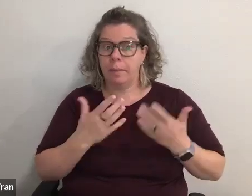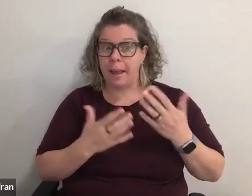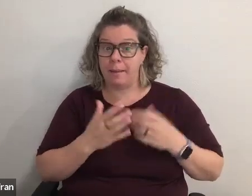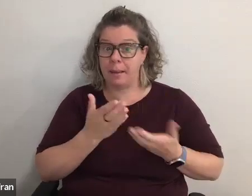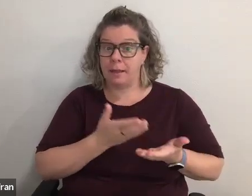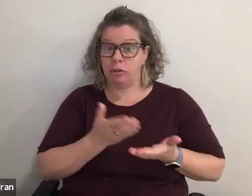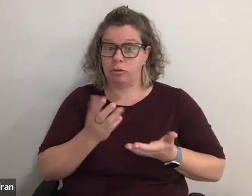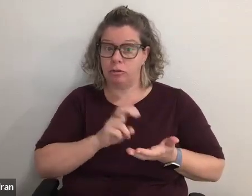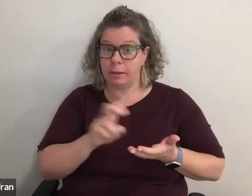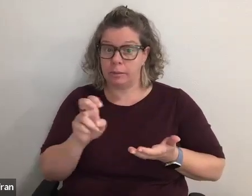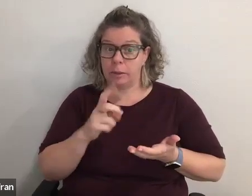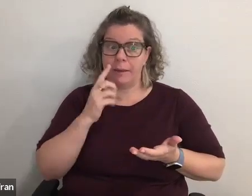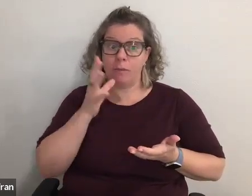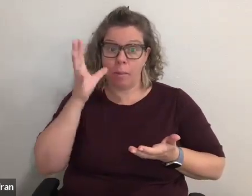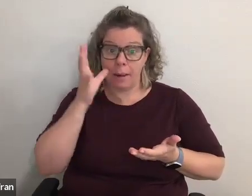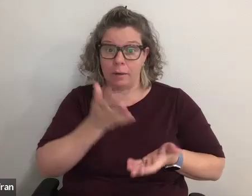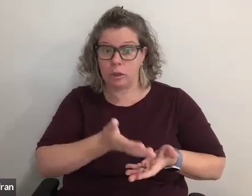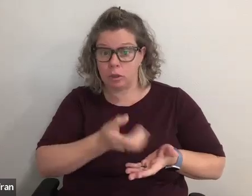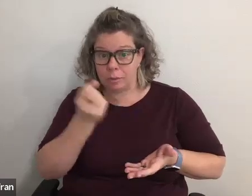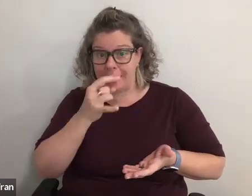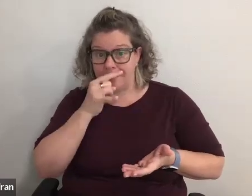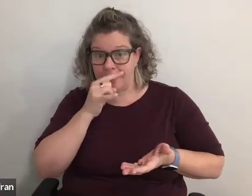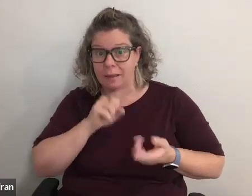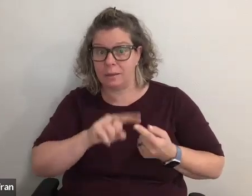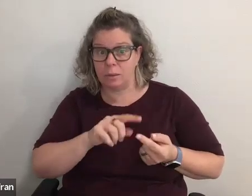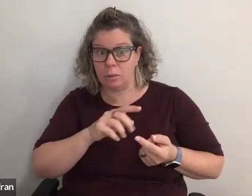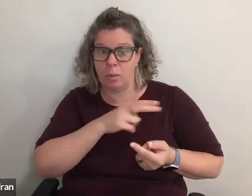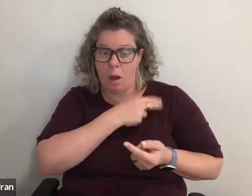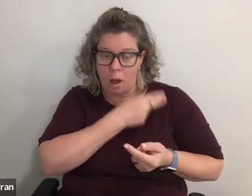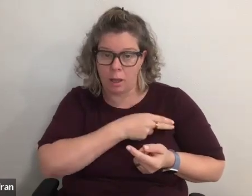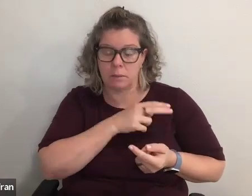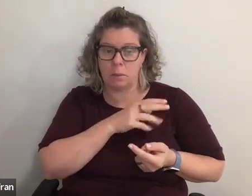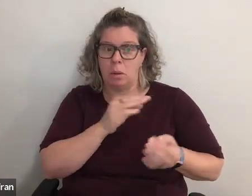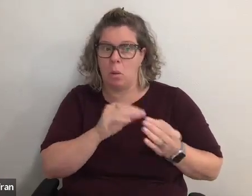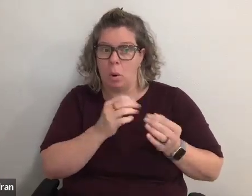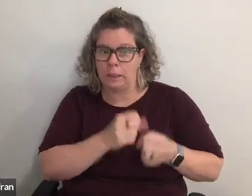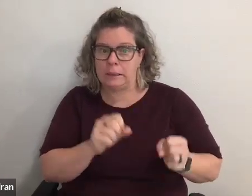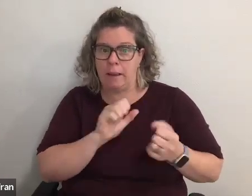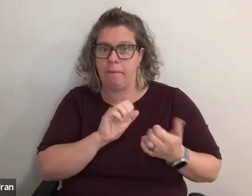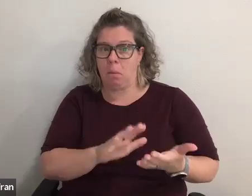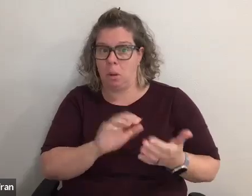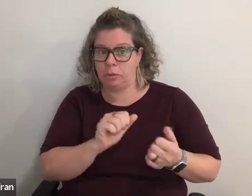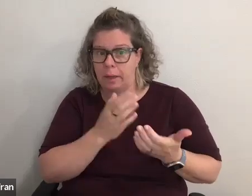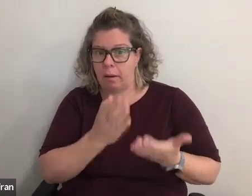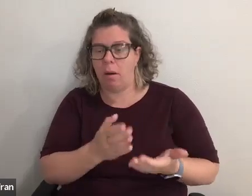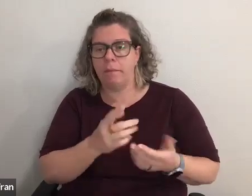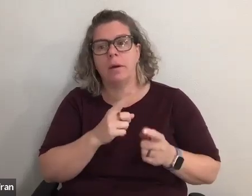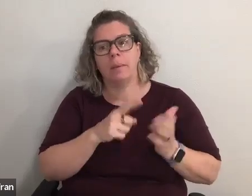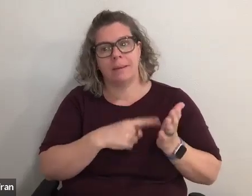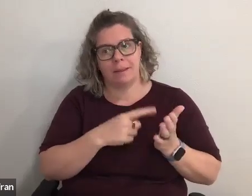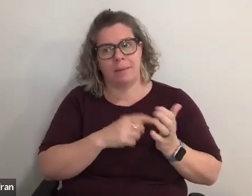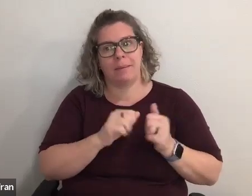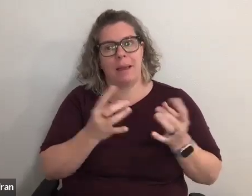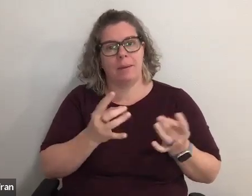safer for the parents? But yeah, that does get a little bit sticky, and some hard conversations, with parents about